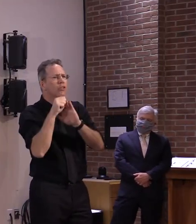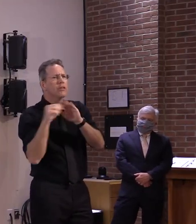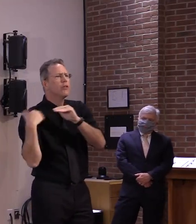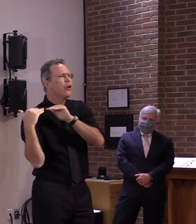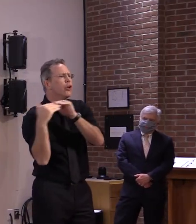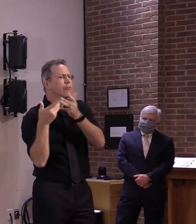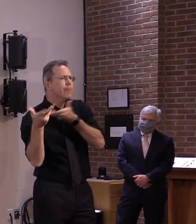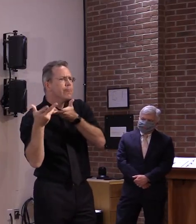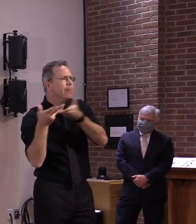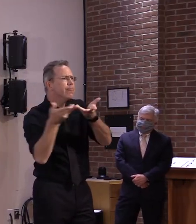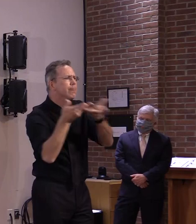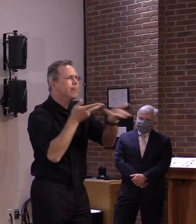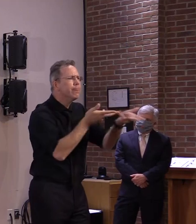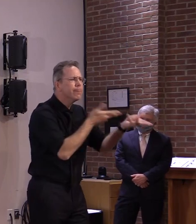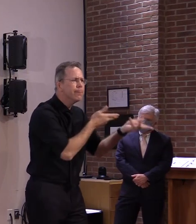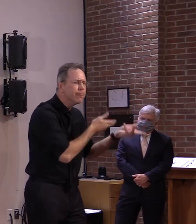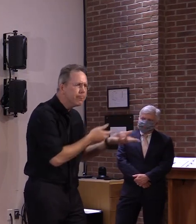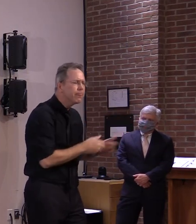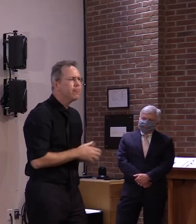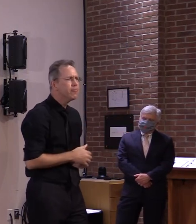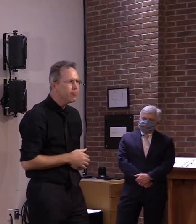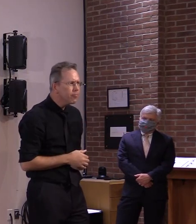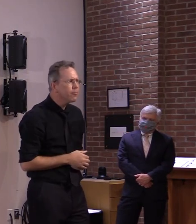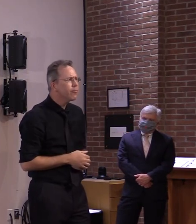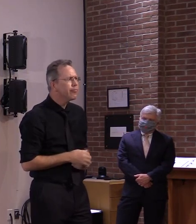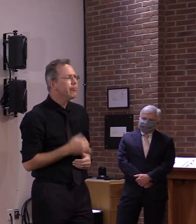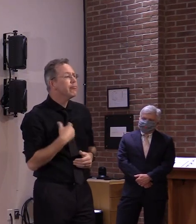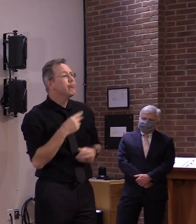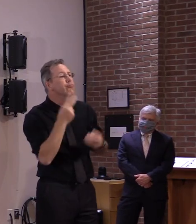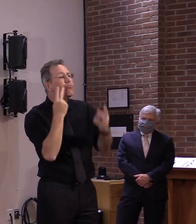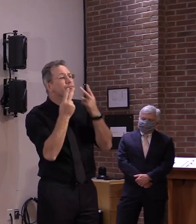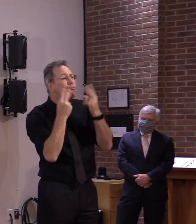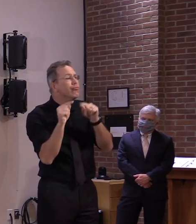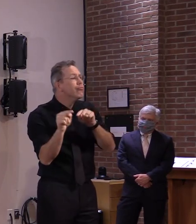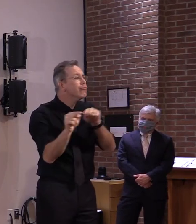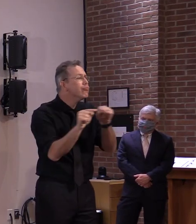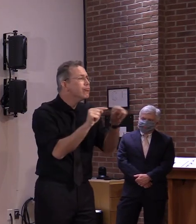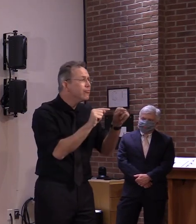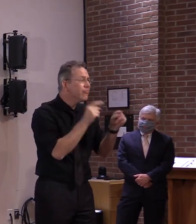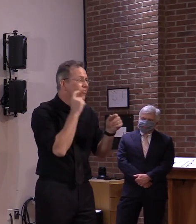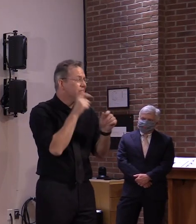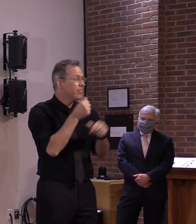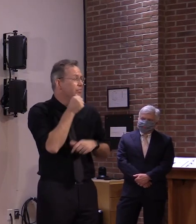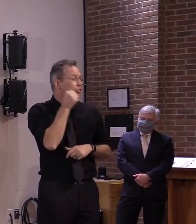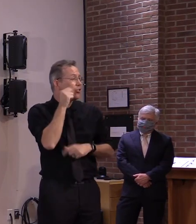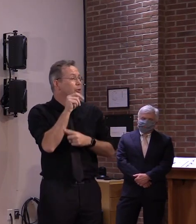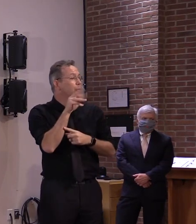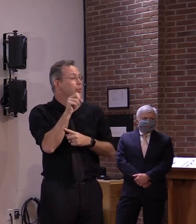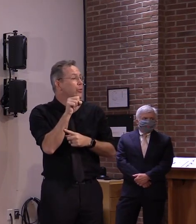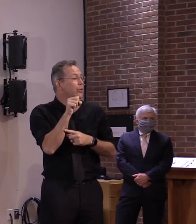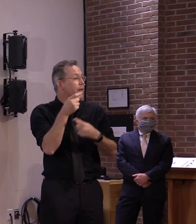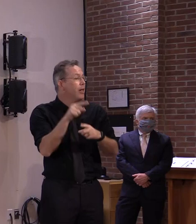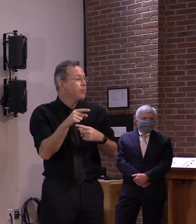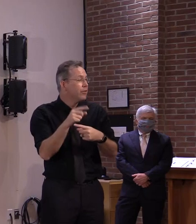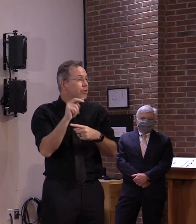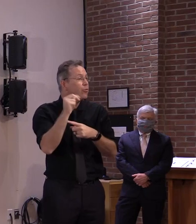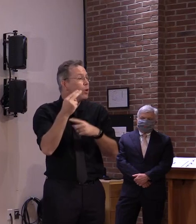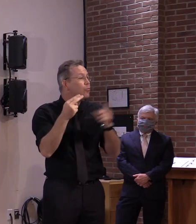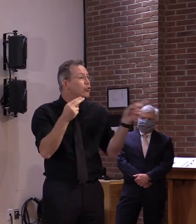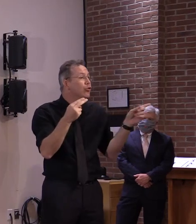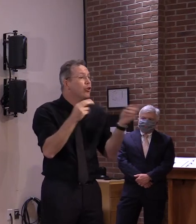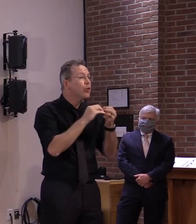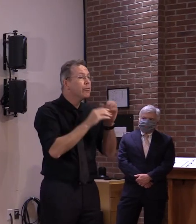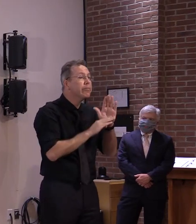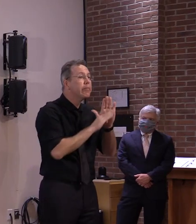before. Just looking at the news yesterday in New Hampshire with the number of cases, the